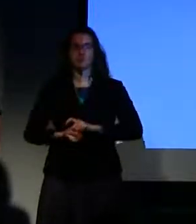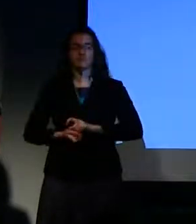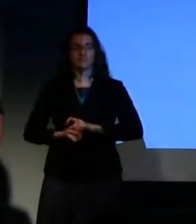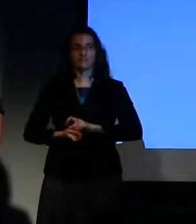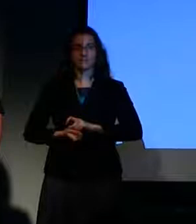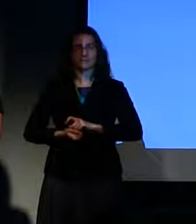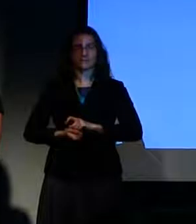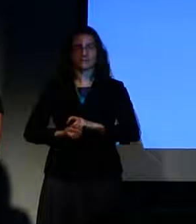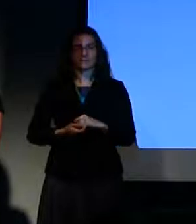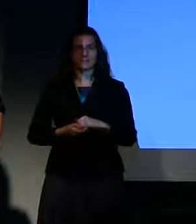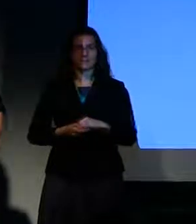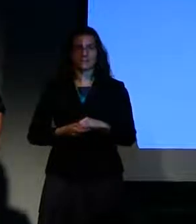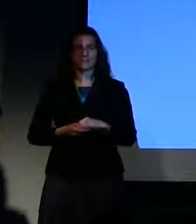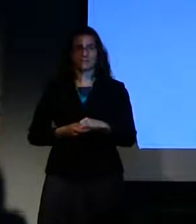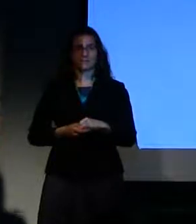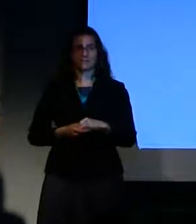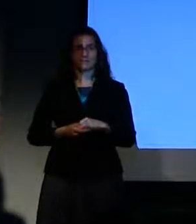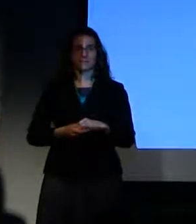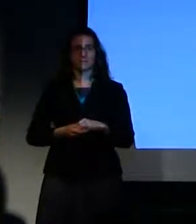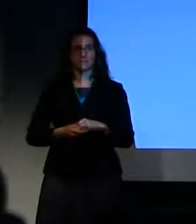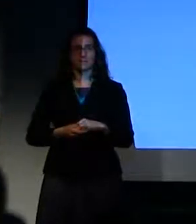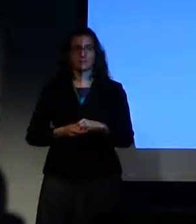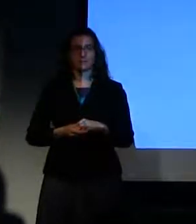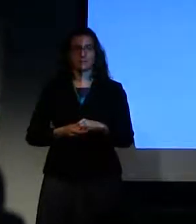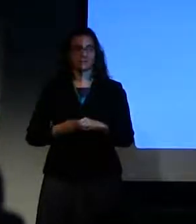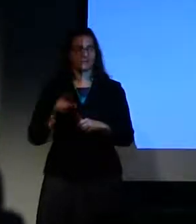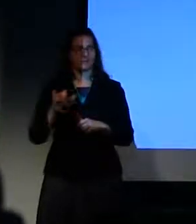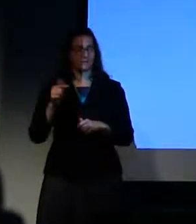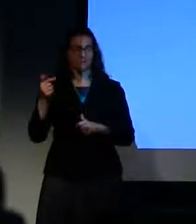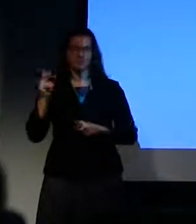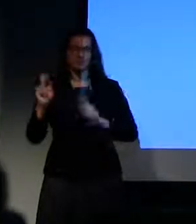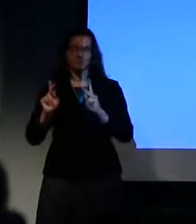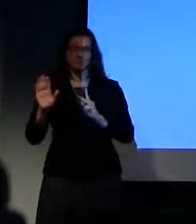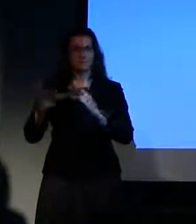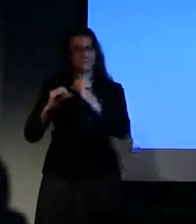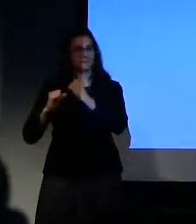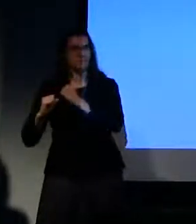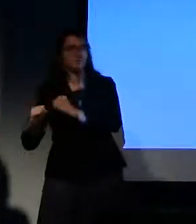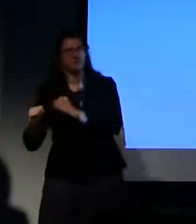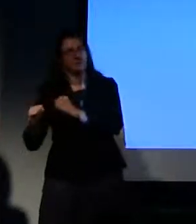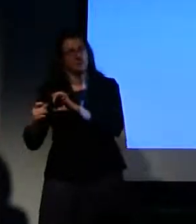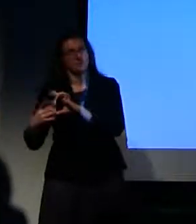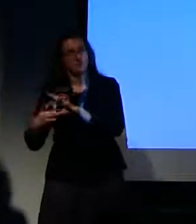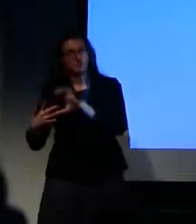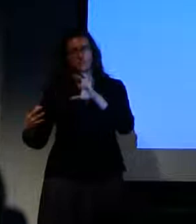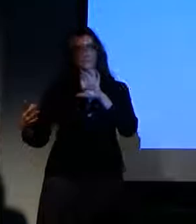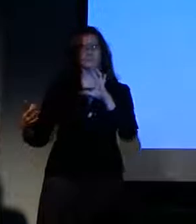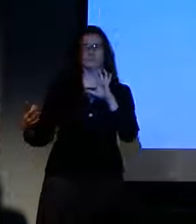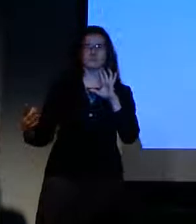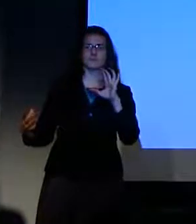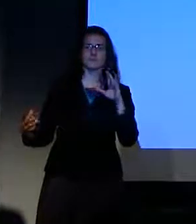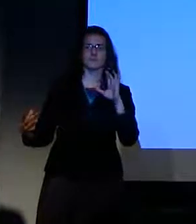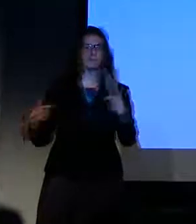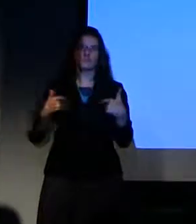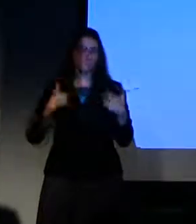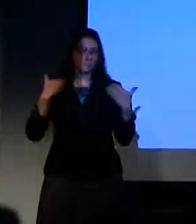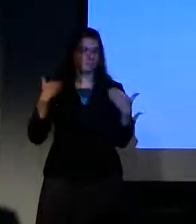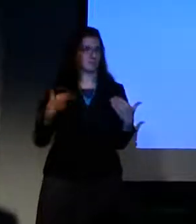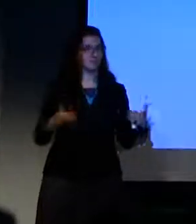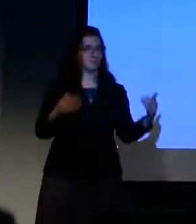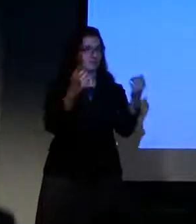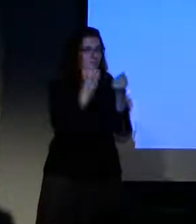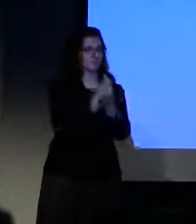To escape utterly from others' anchors and holds. To drive free, to